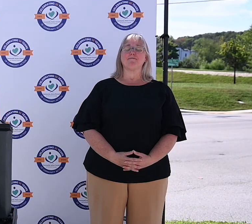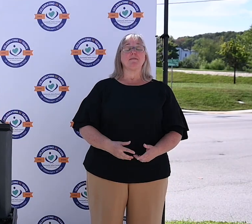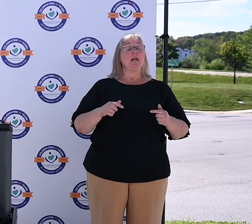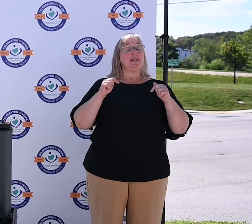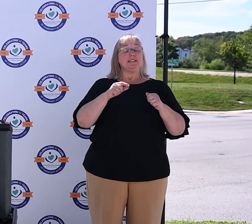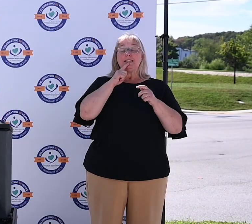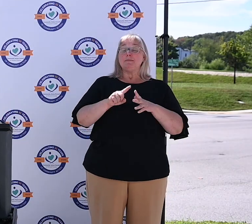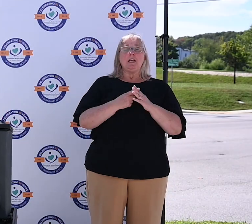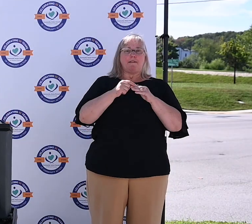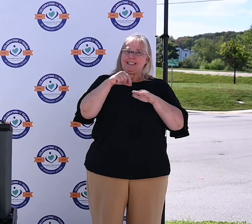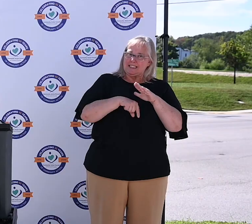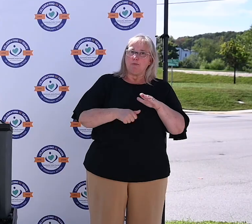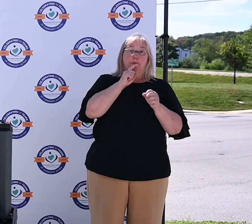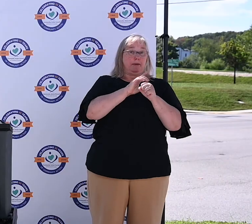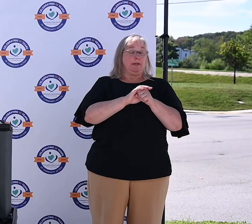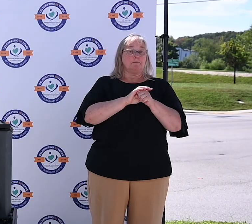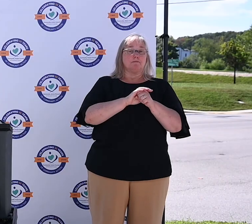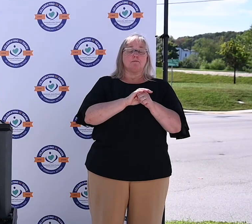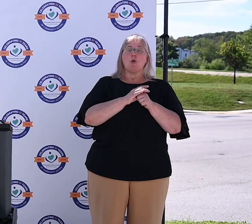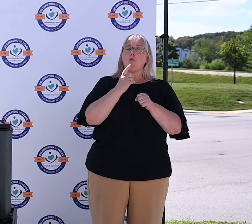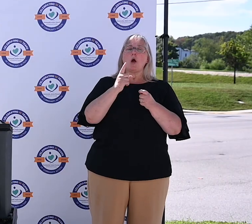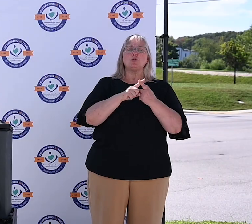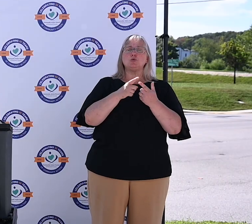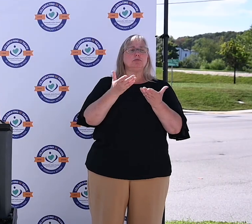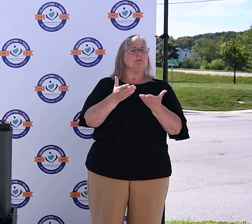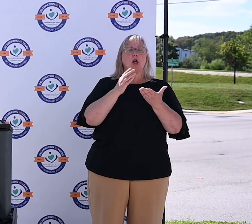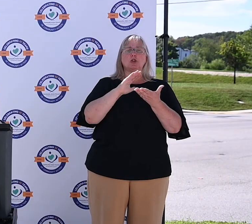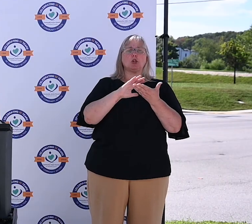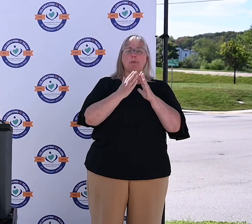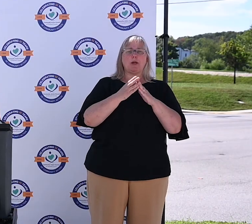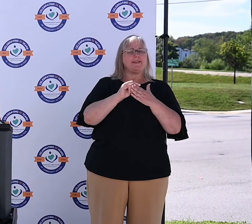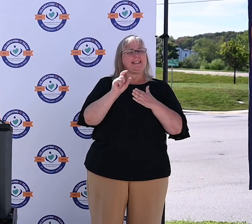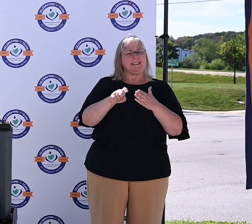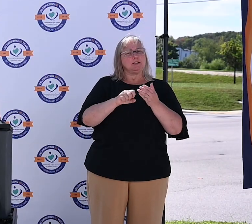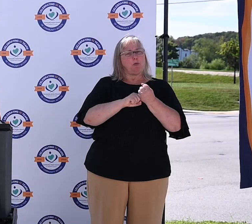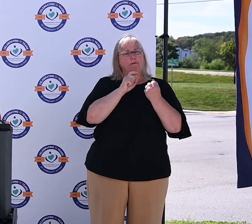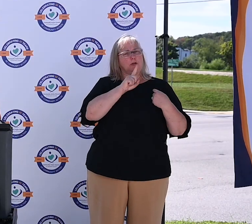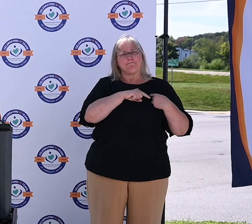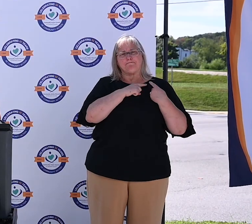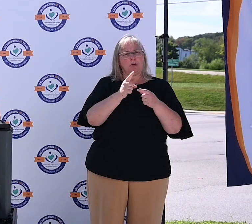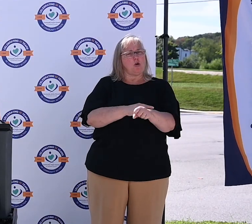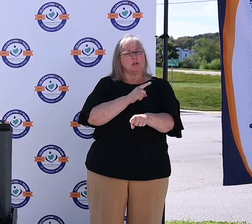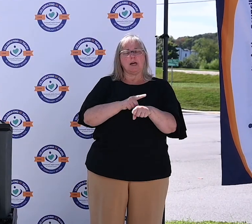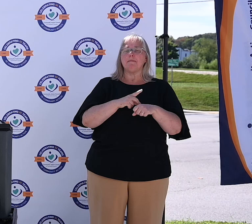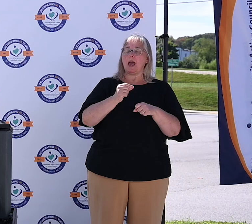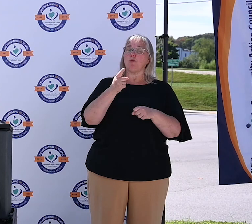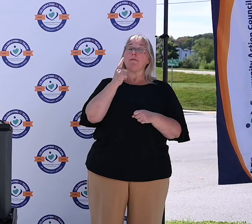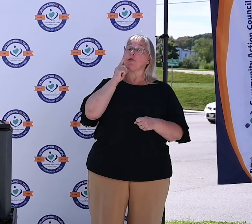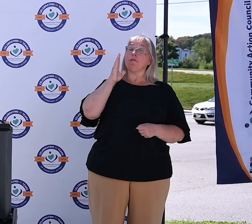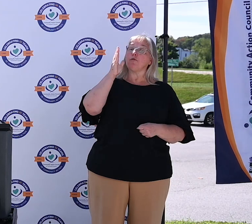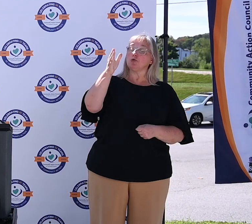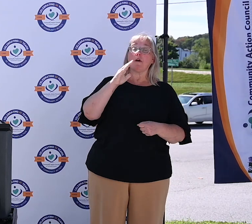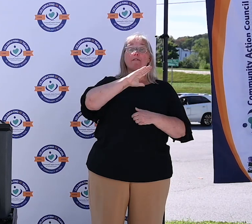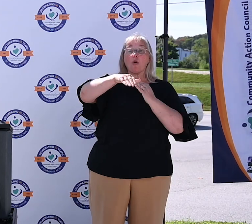This is the beginning of a deeper commitment, one to a community that has needed support for a very long time, and is one for the future